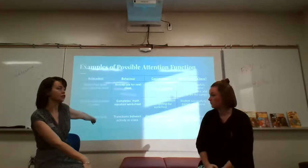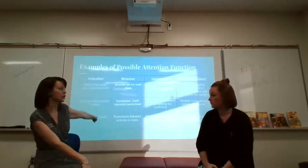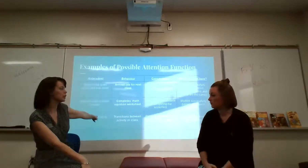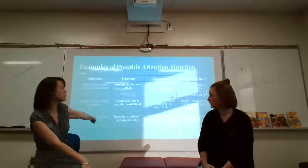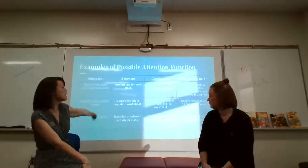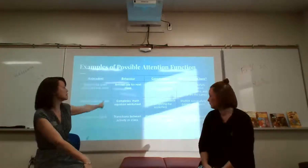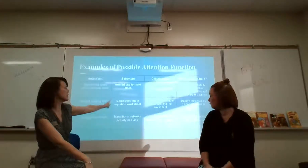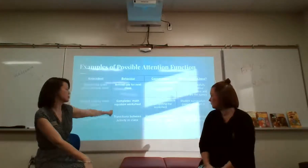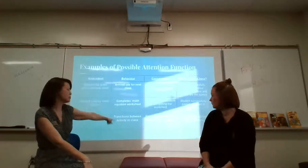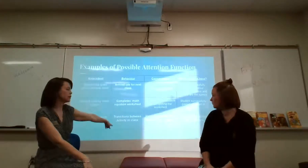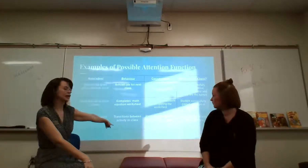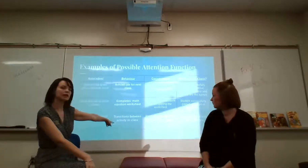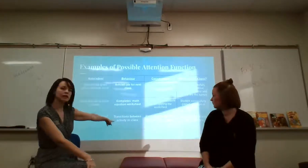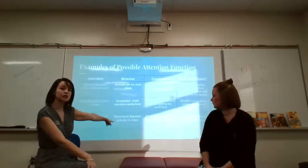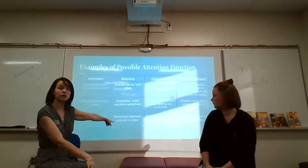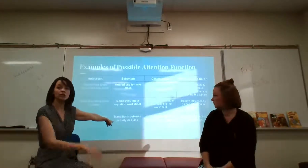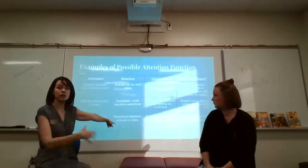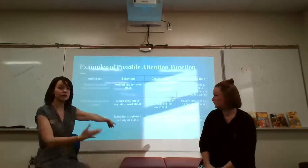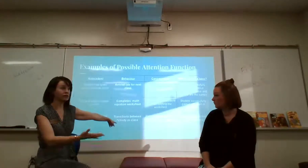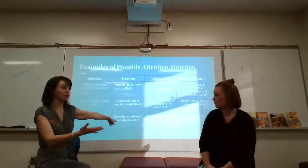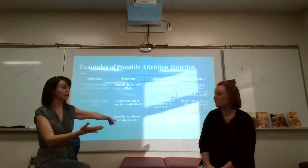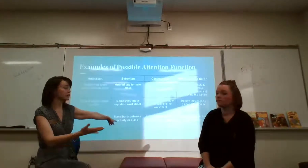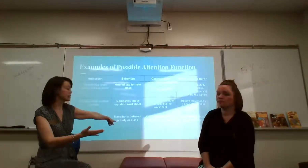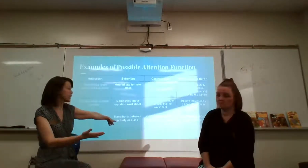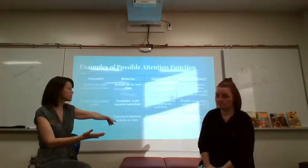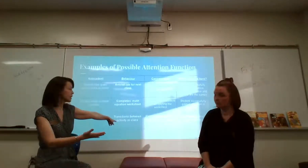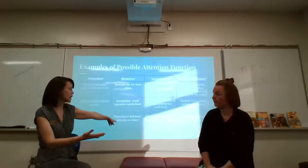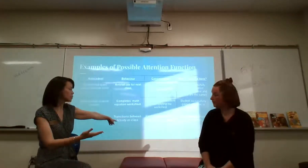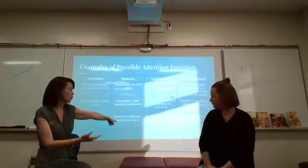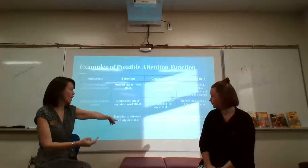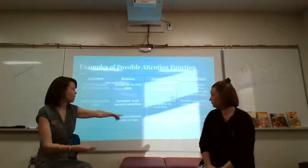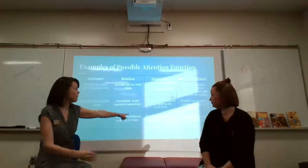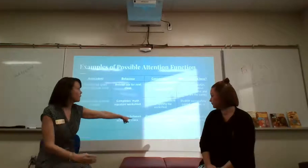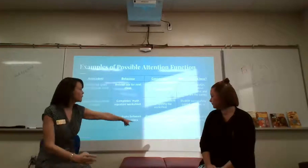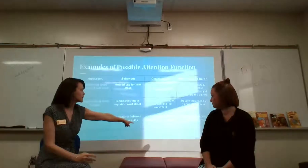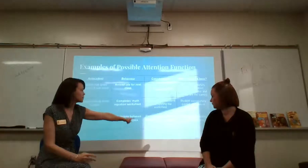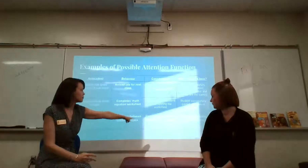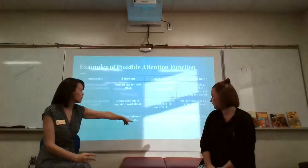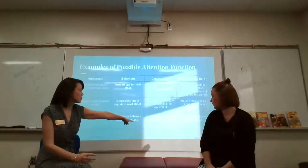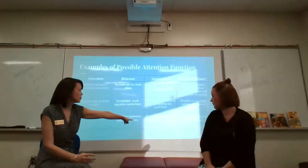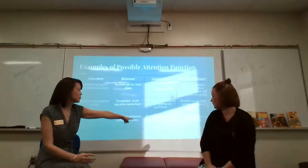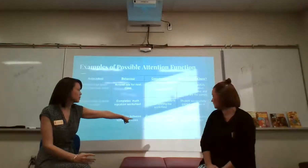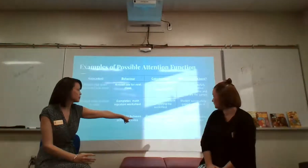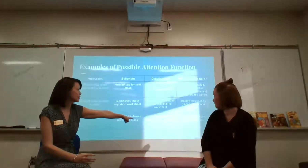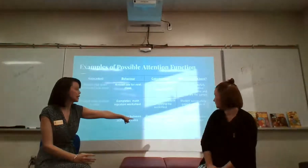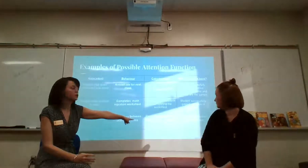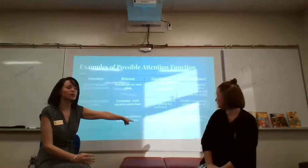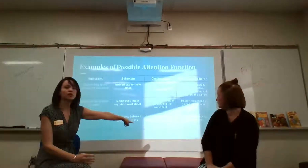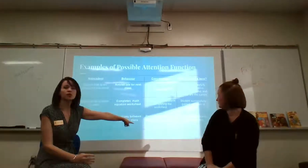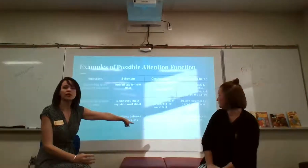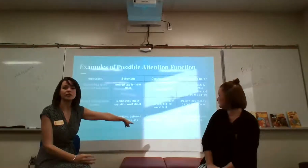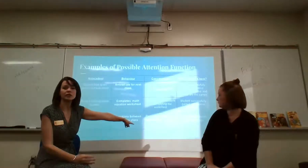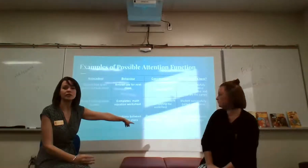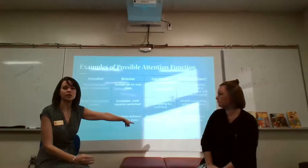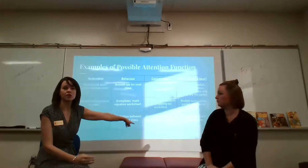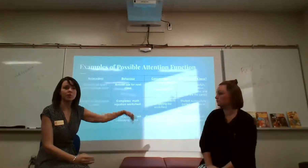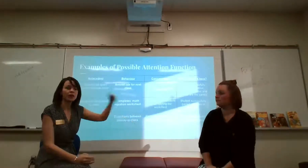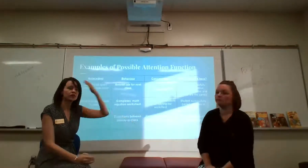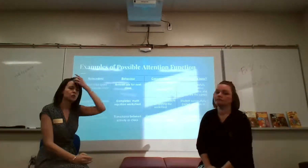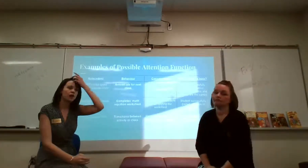condition led immediately into transitioning into the next class. Why? Because the peers engage with him during the transition. So whether